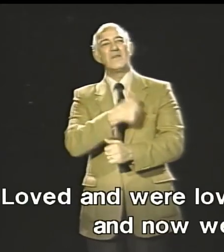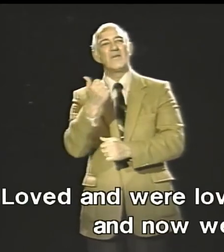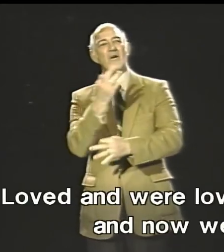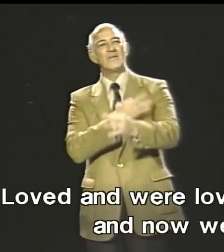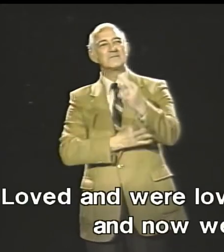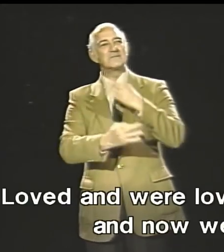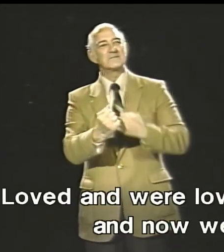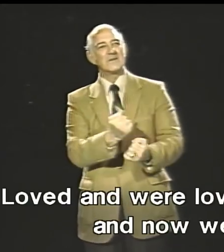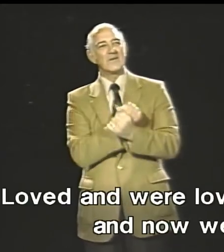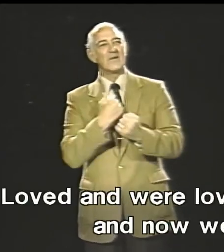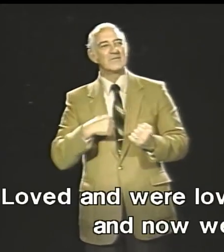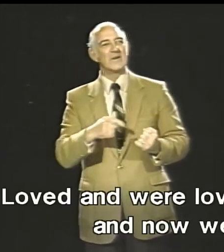loved and were loved,